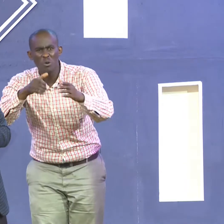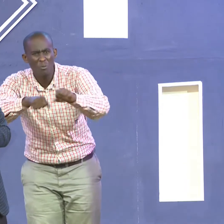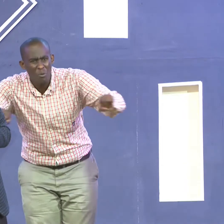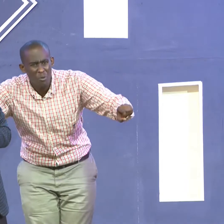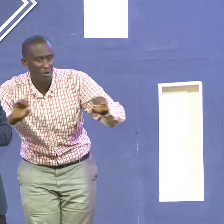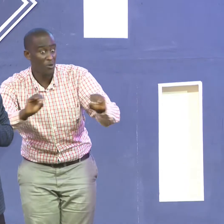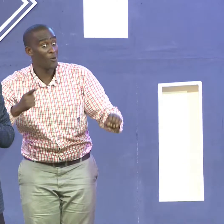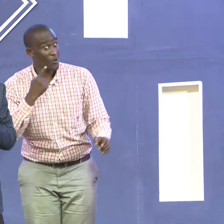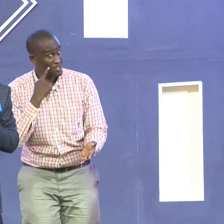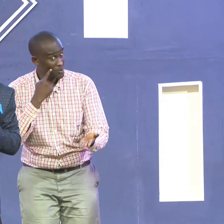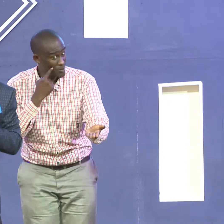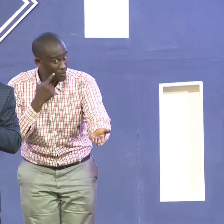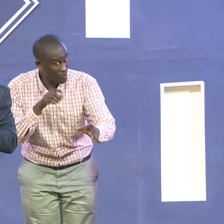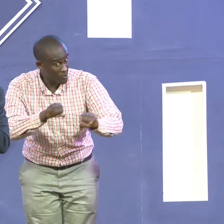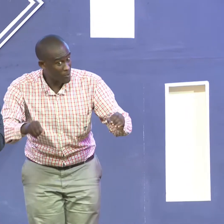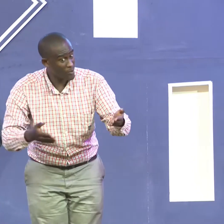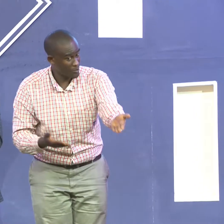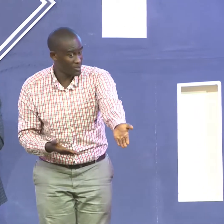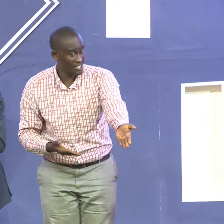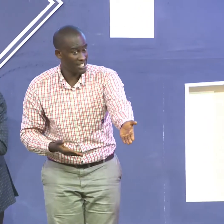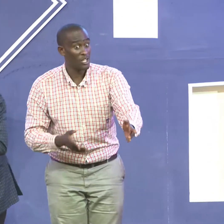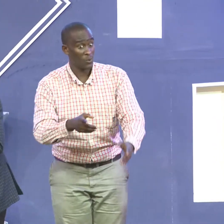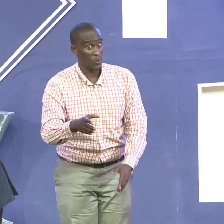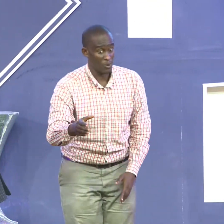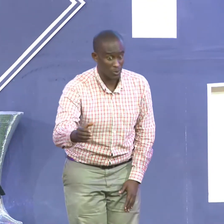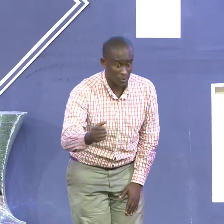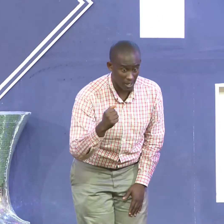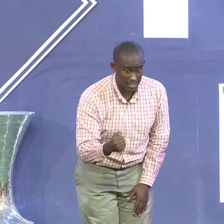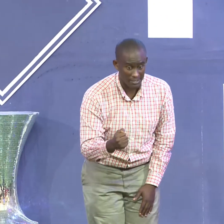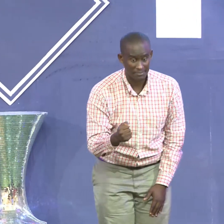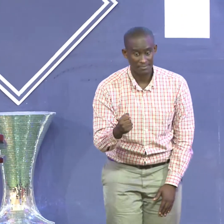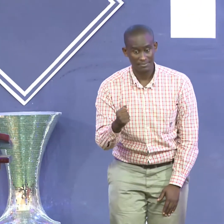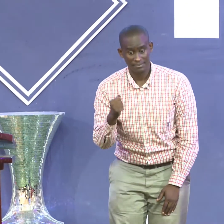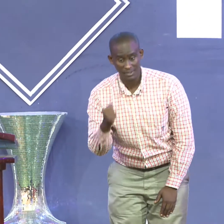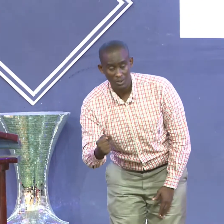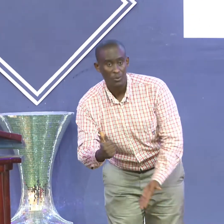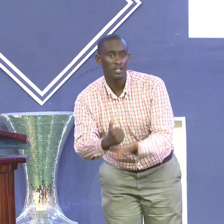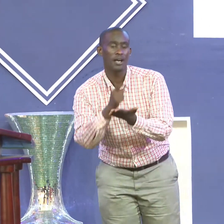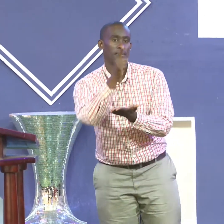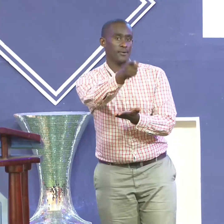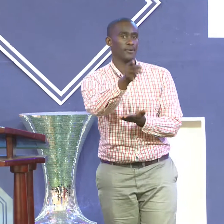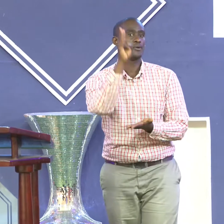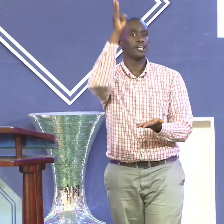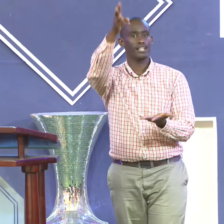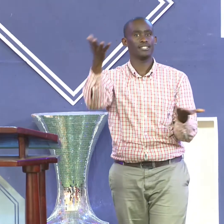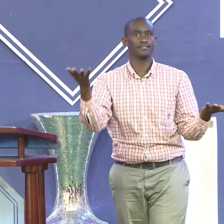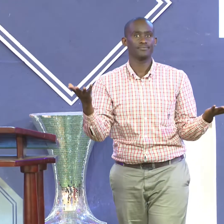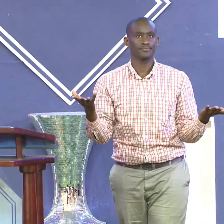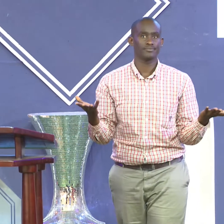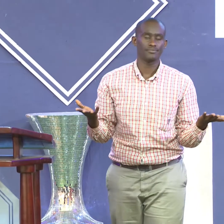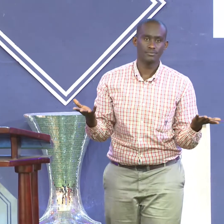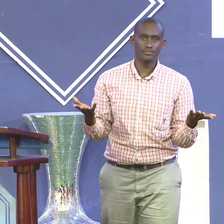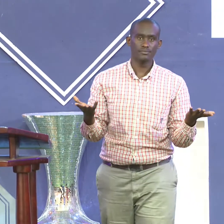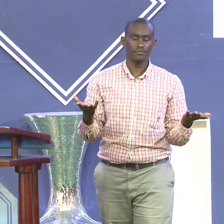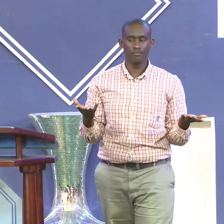for it. You will find it there. And then you hold it. And it will help you.